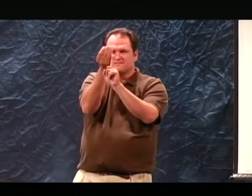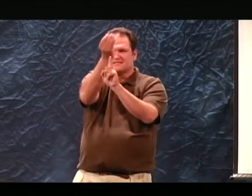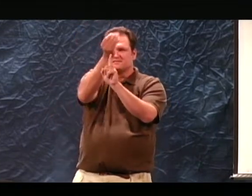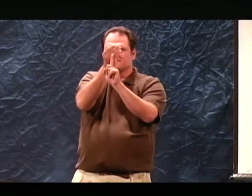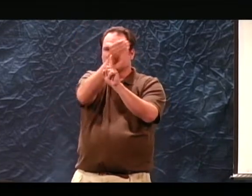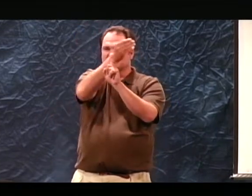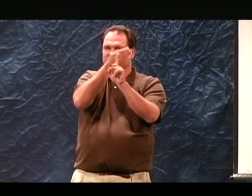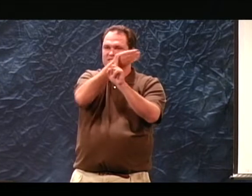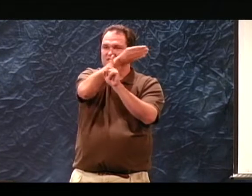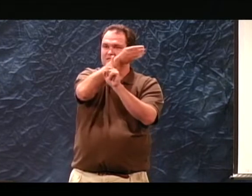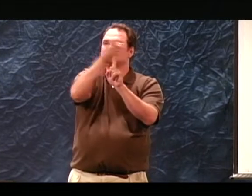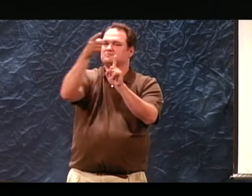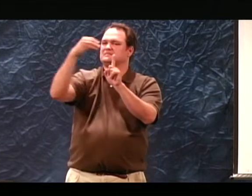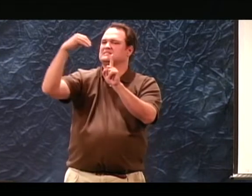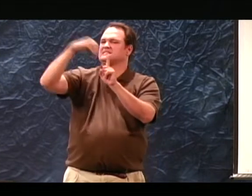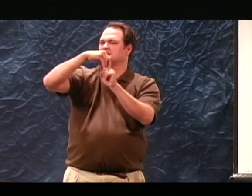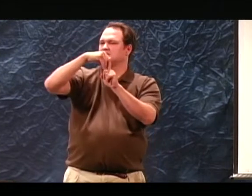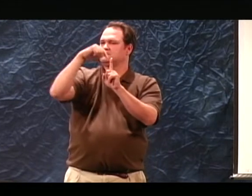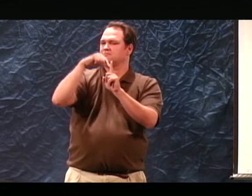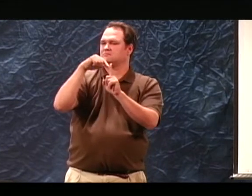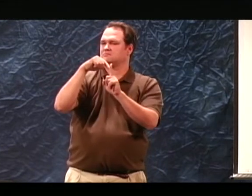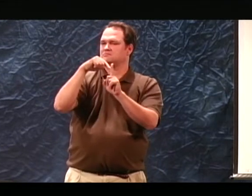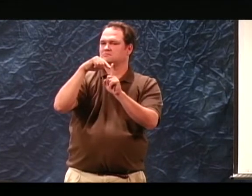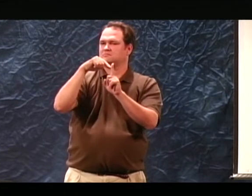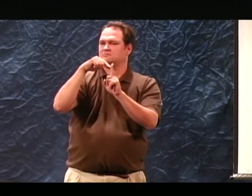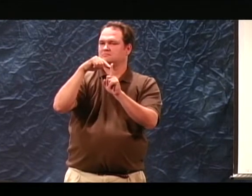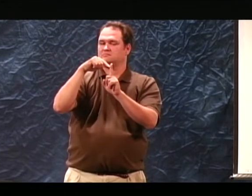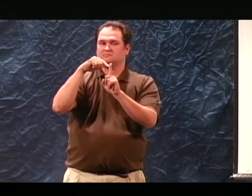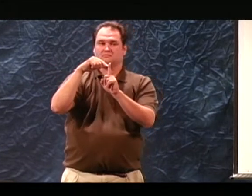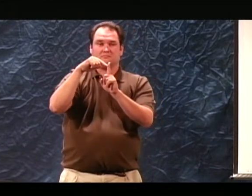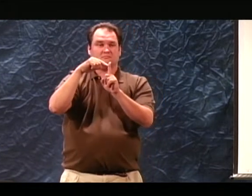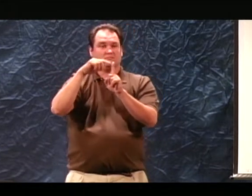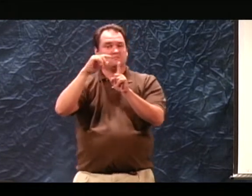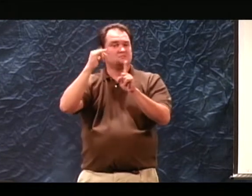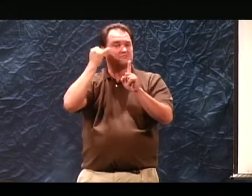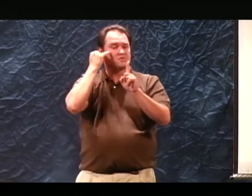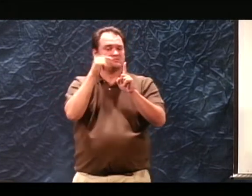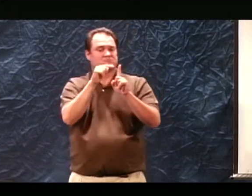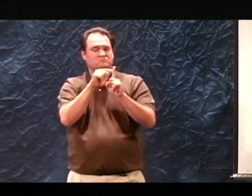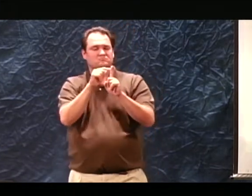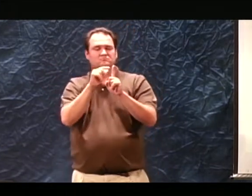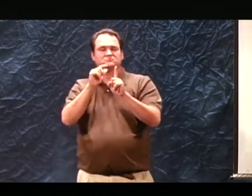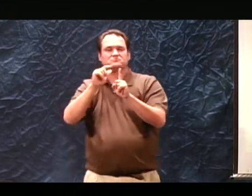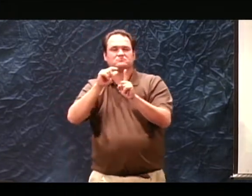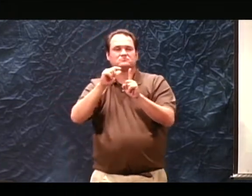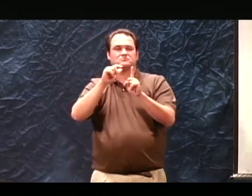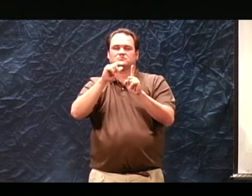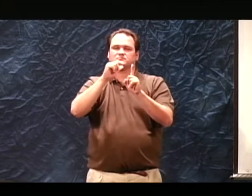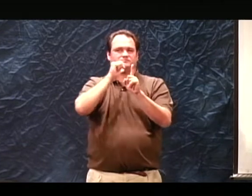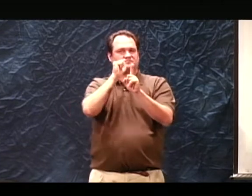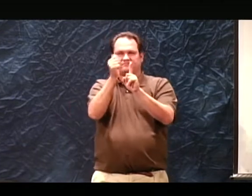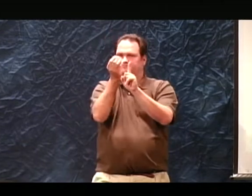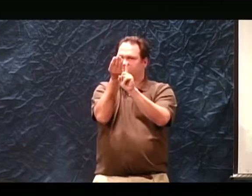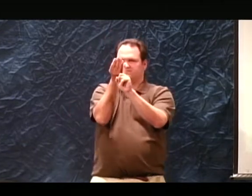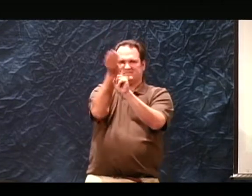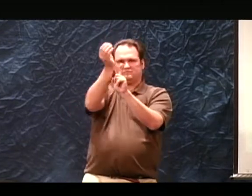and then each of those branches needs to be that is nourished by the one being christ